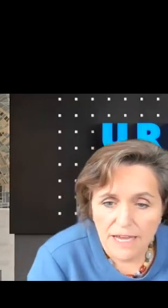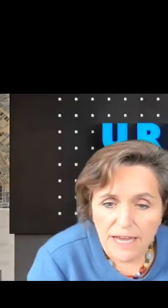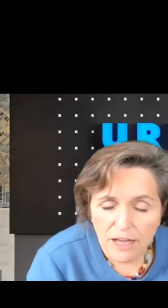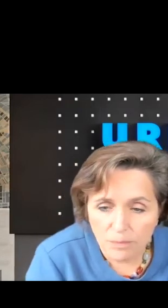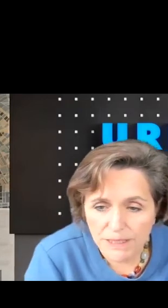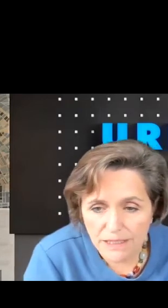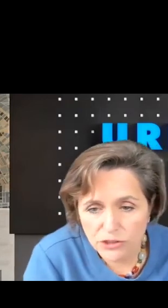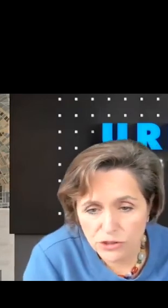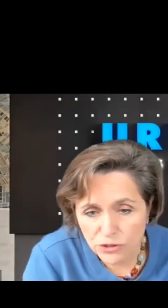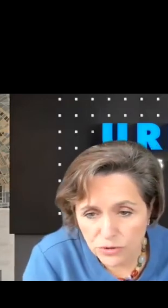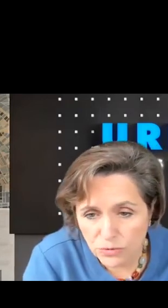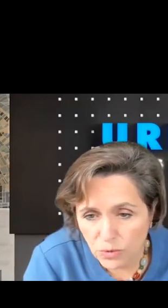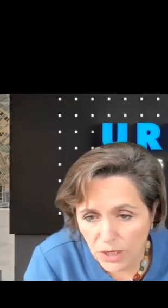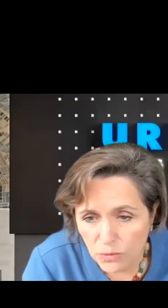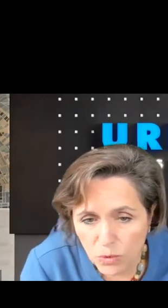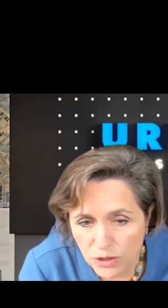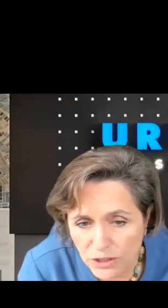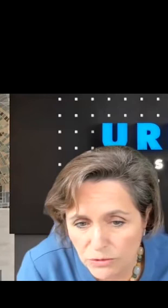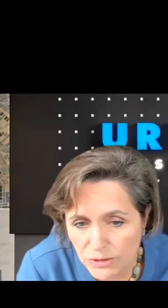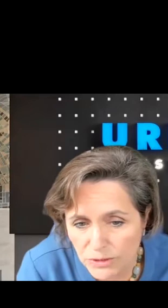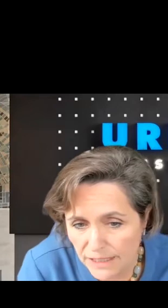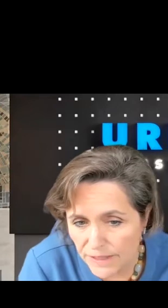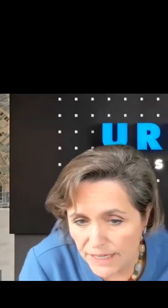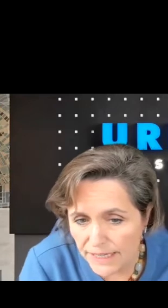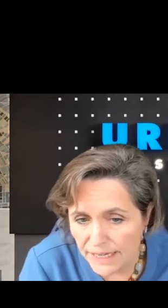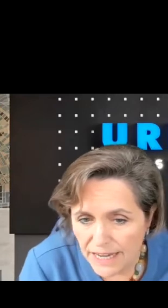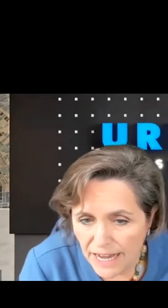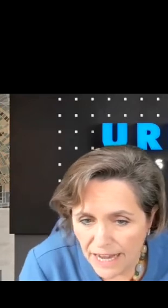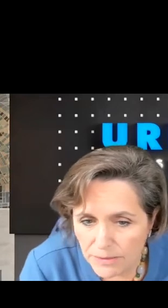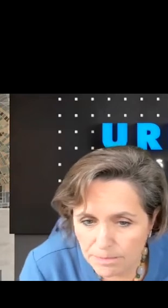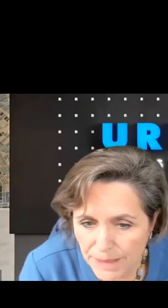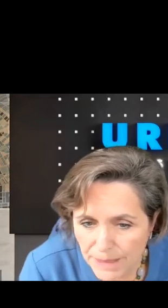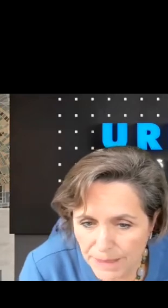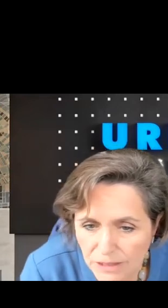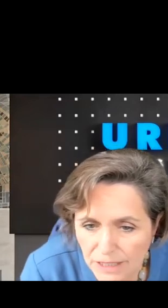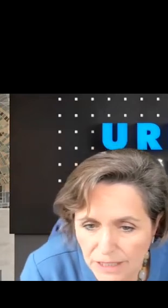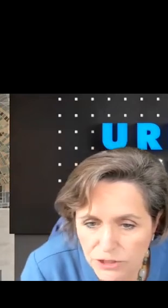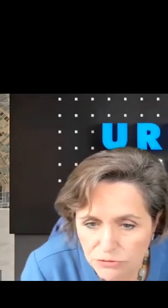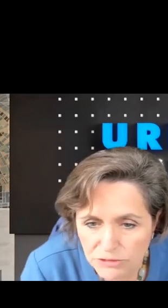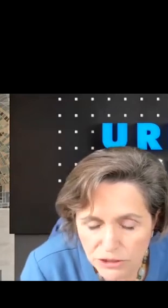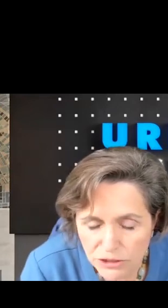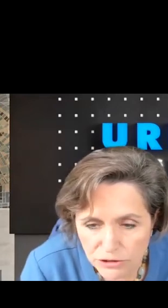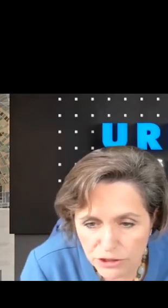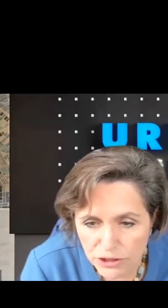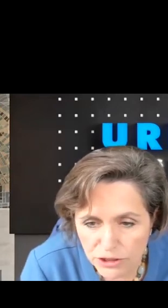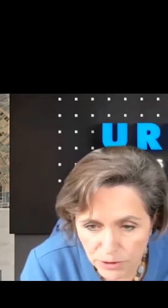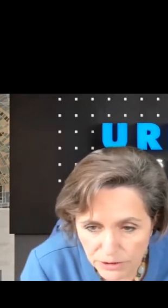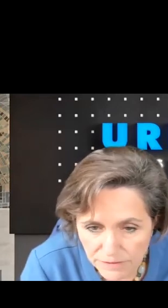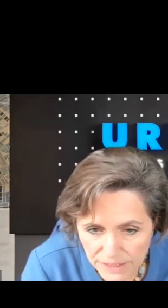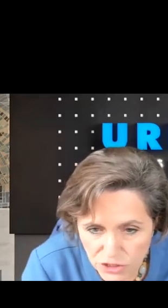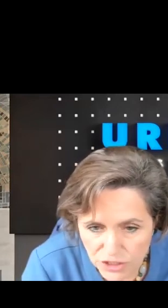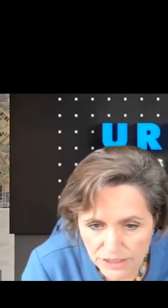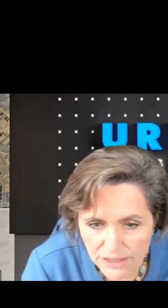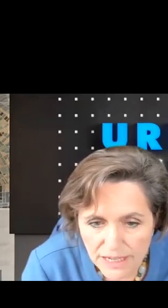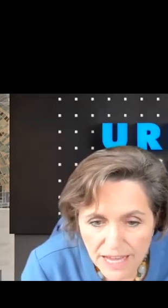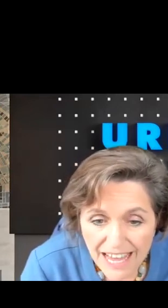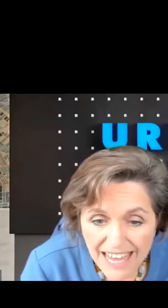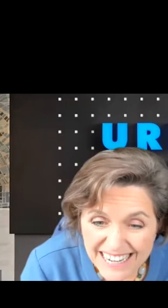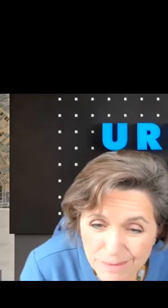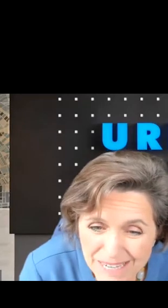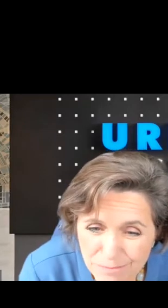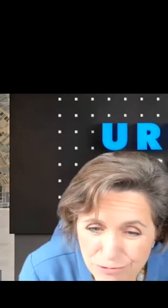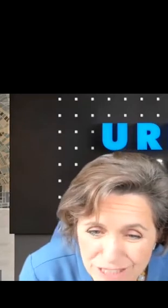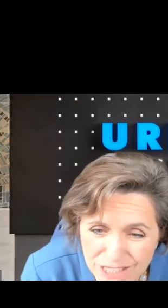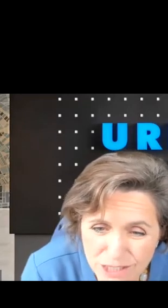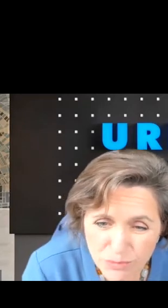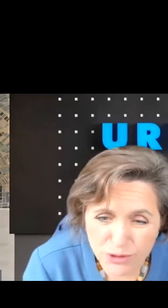in helping us to, one, work to identify how to better leverage research to spur innovation, and